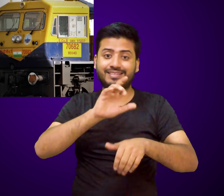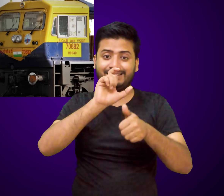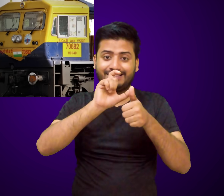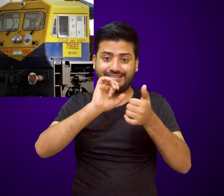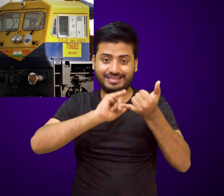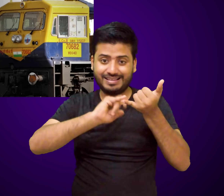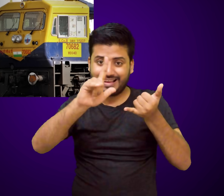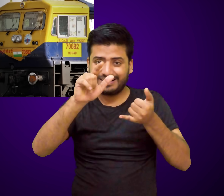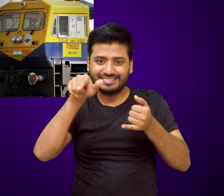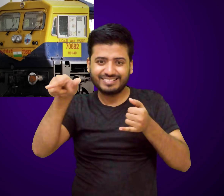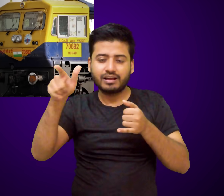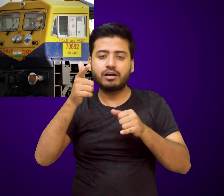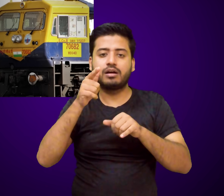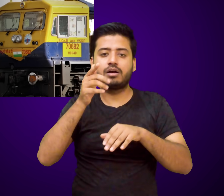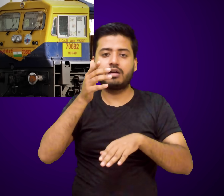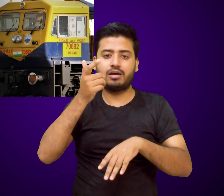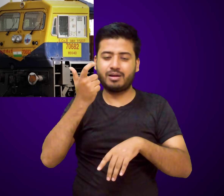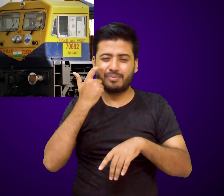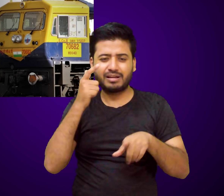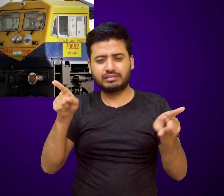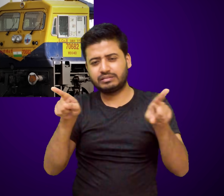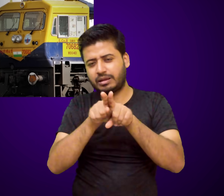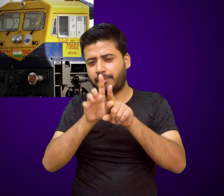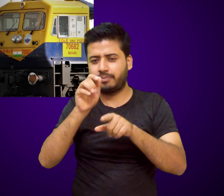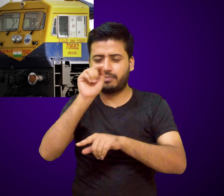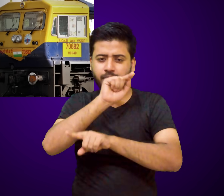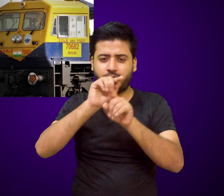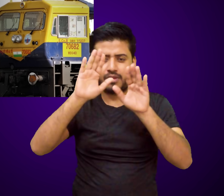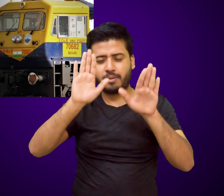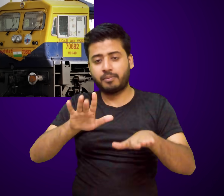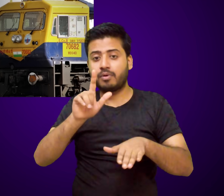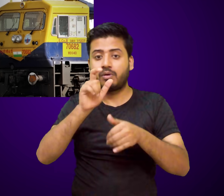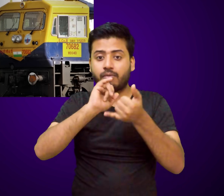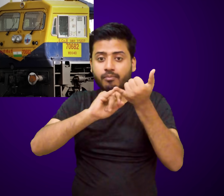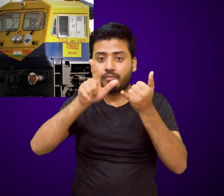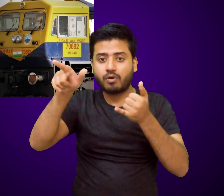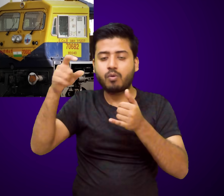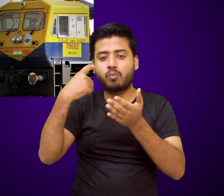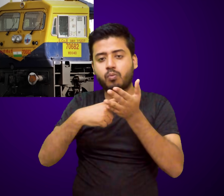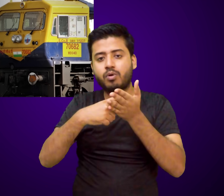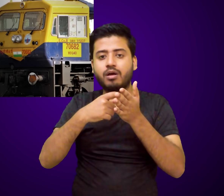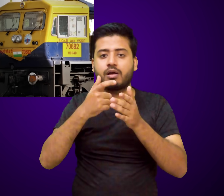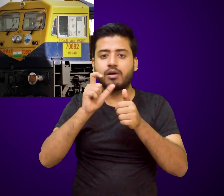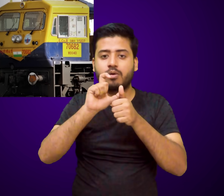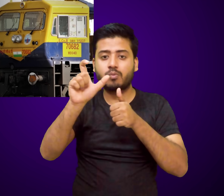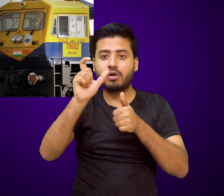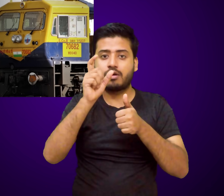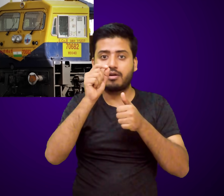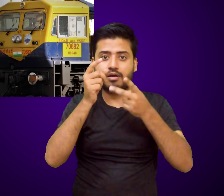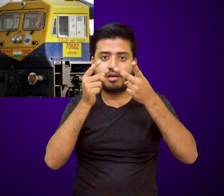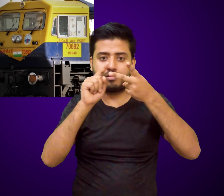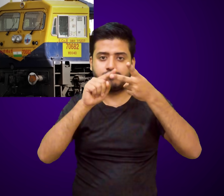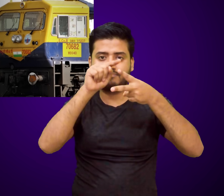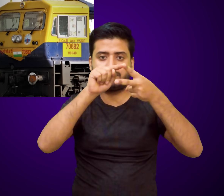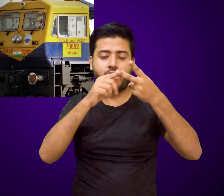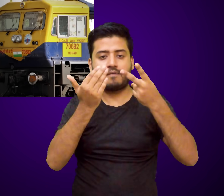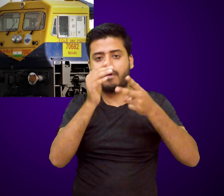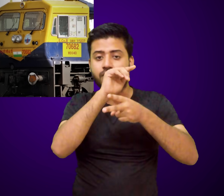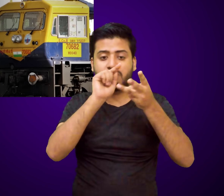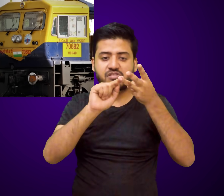certificate, or proof of identity or address, were not submitted or were invalid. Unclear documents. Scanned copies of